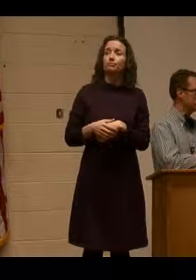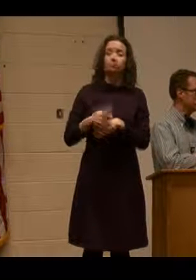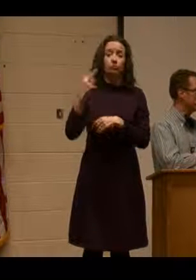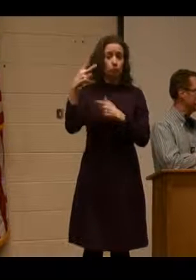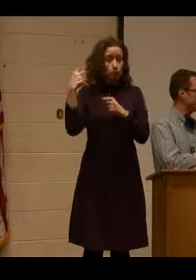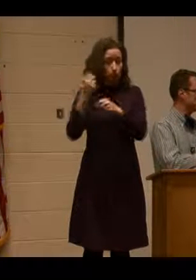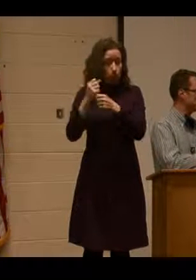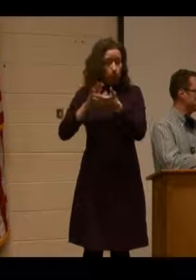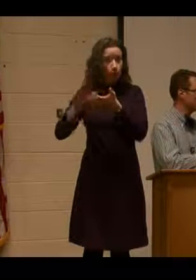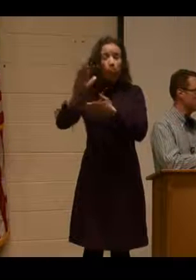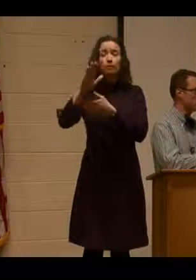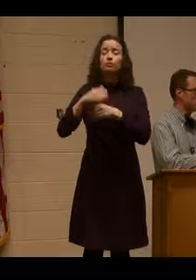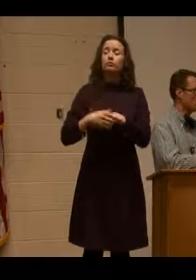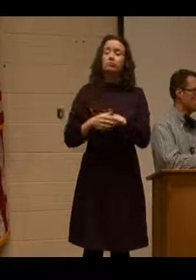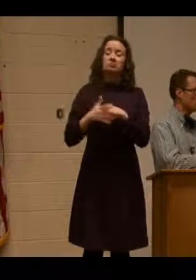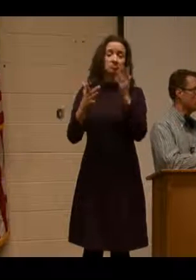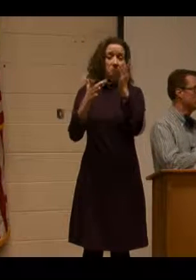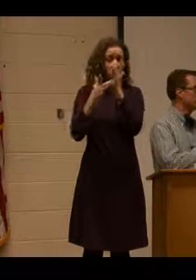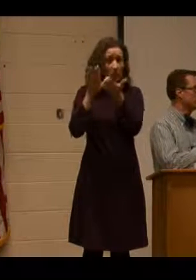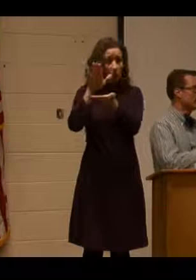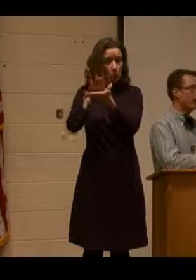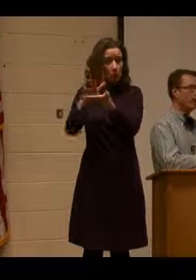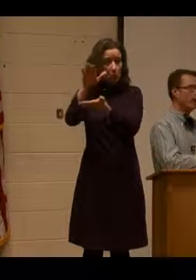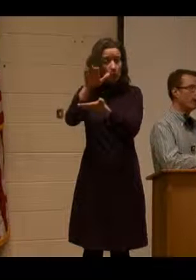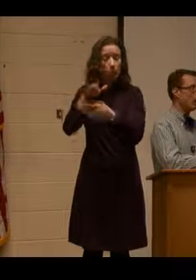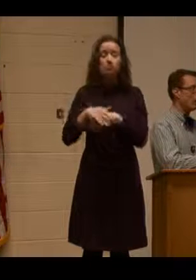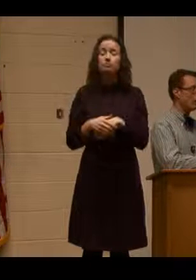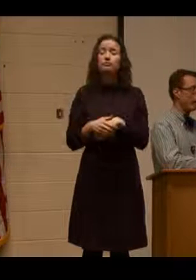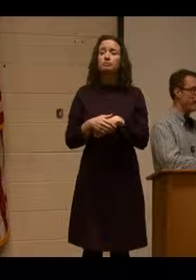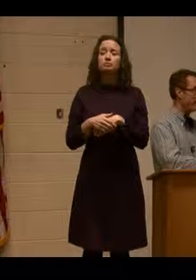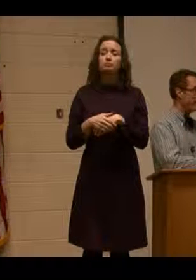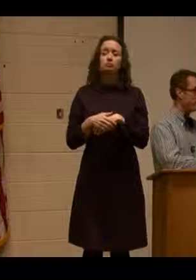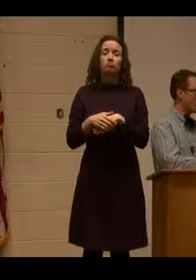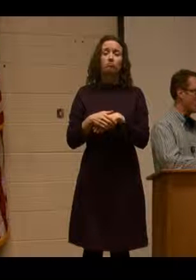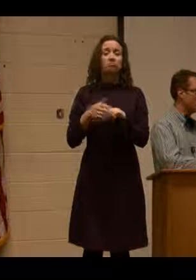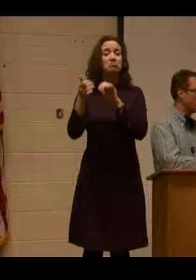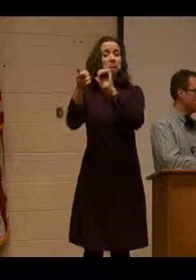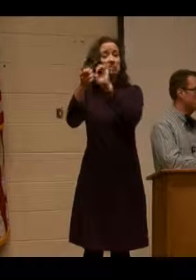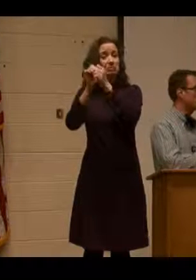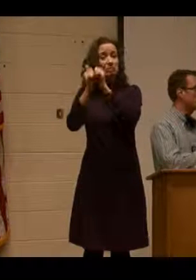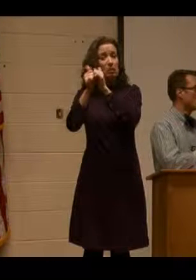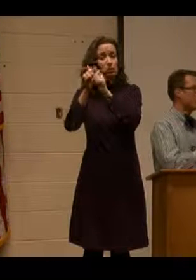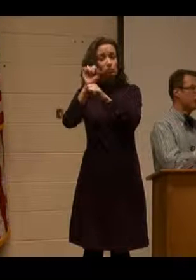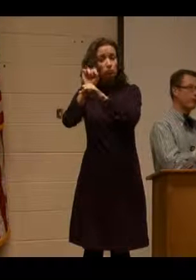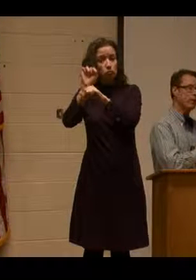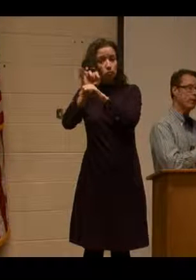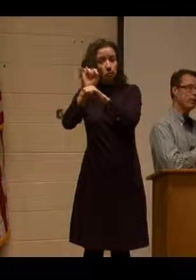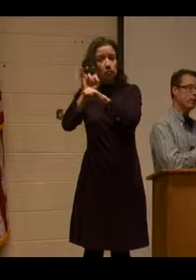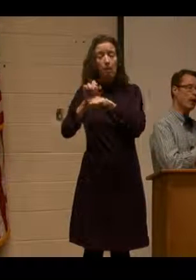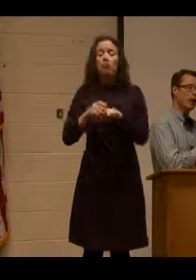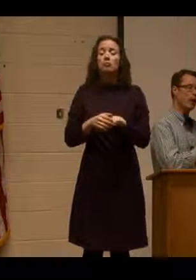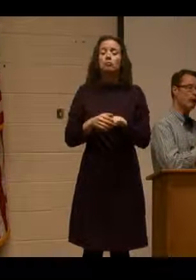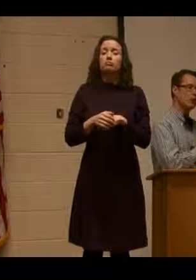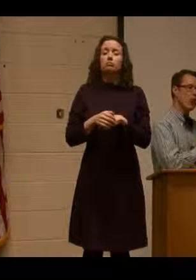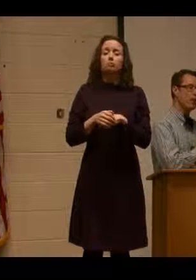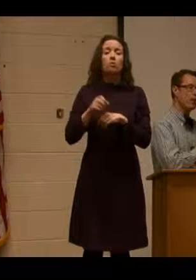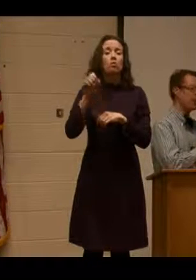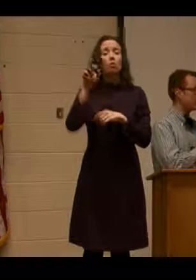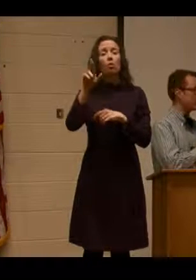school, a competitive job, or even a job that may